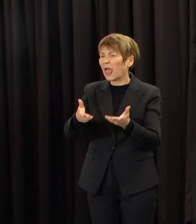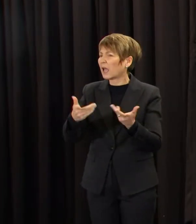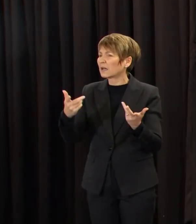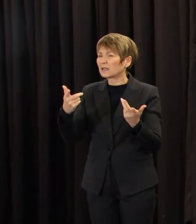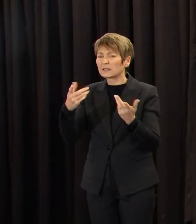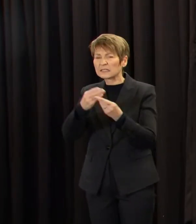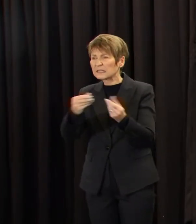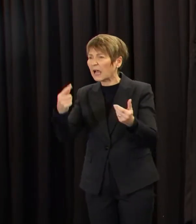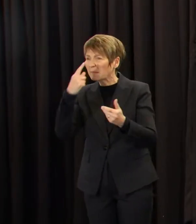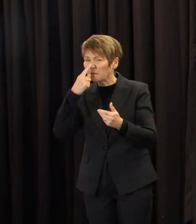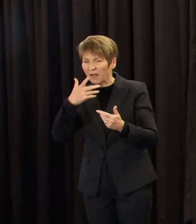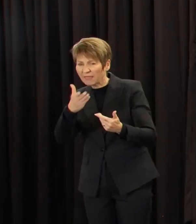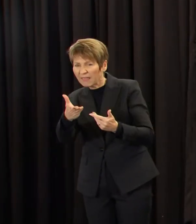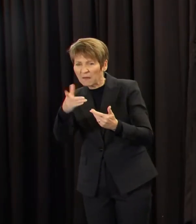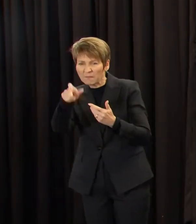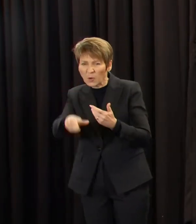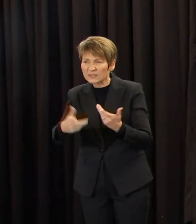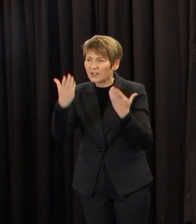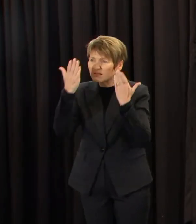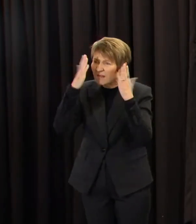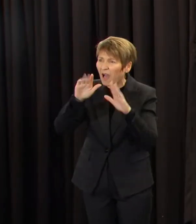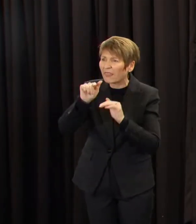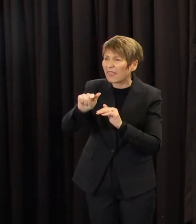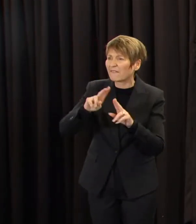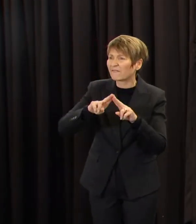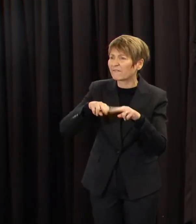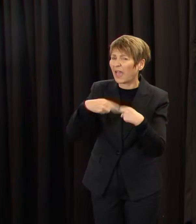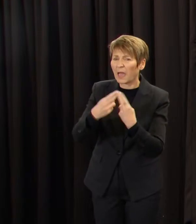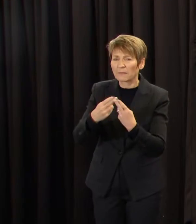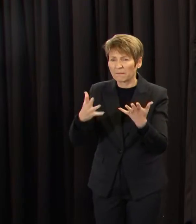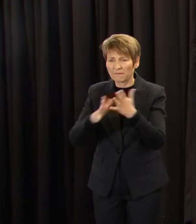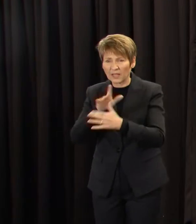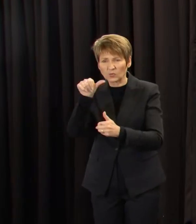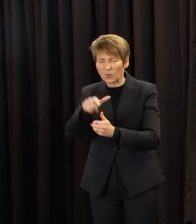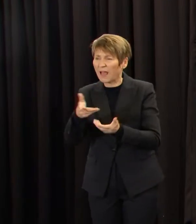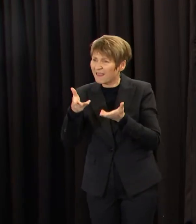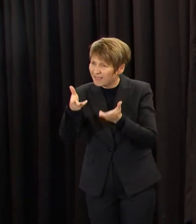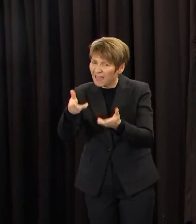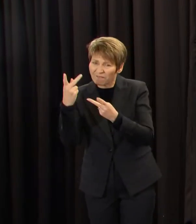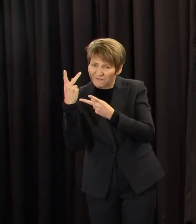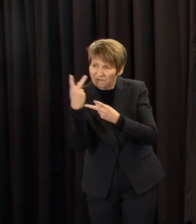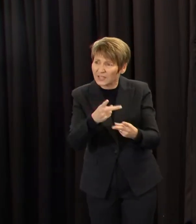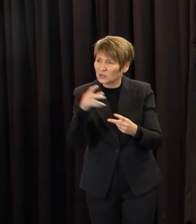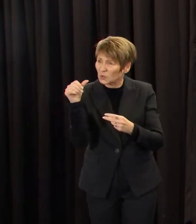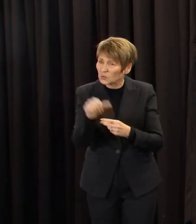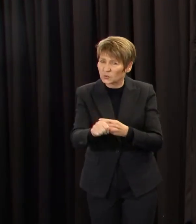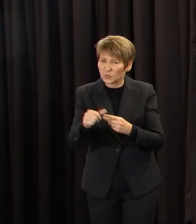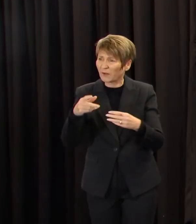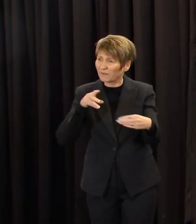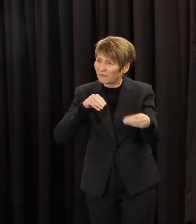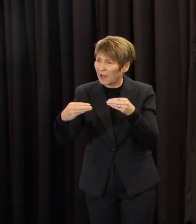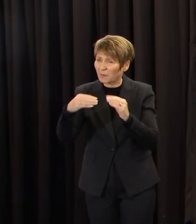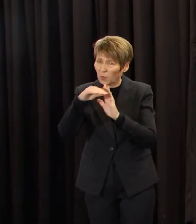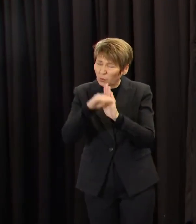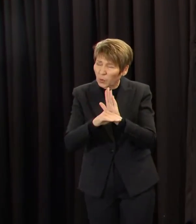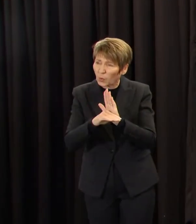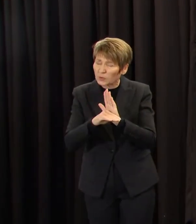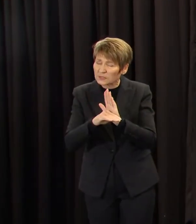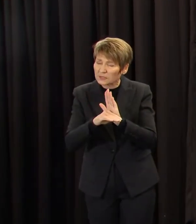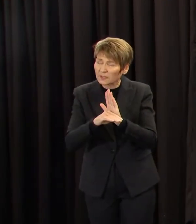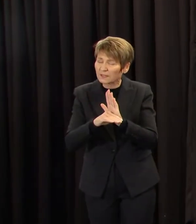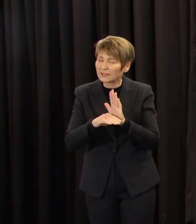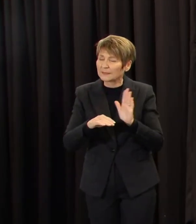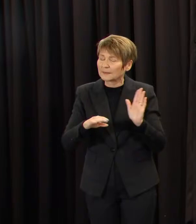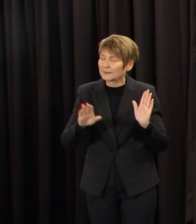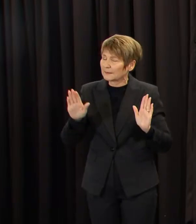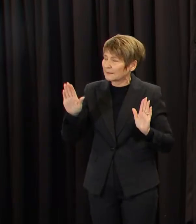is simply wrong and deeply offensive to those who work extremely hard to make that balance. I would just say having